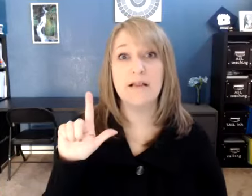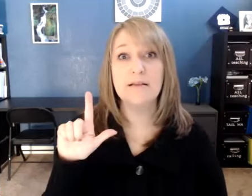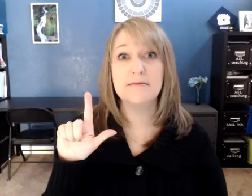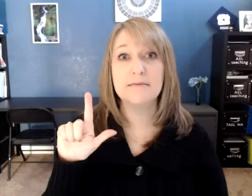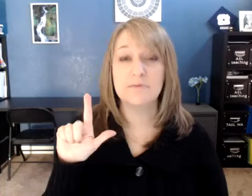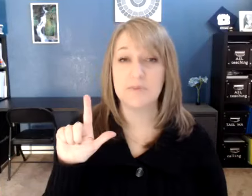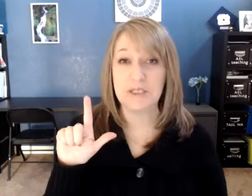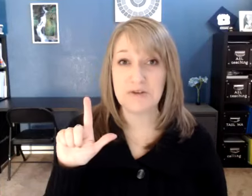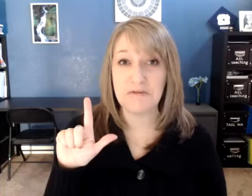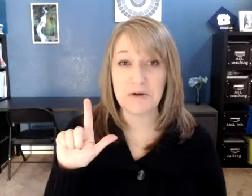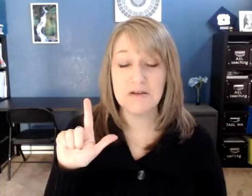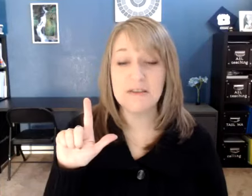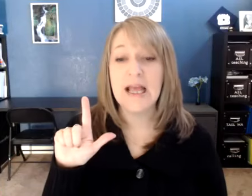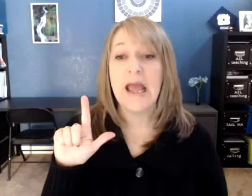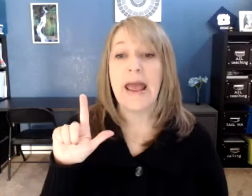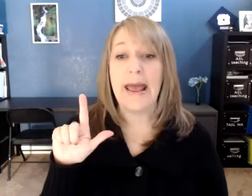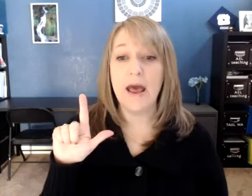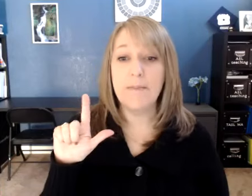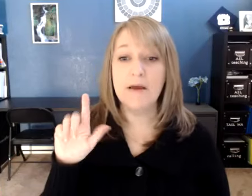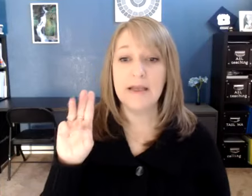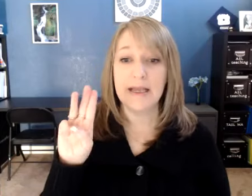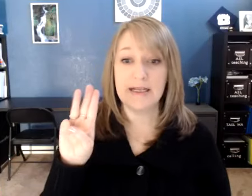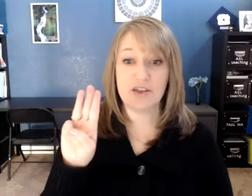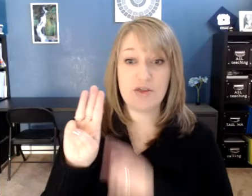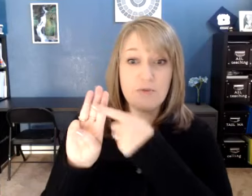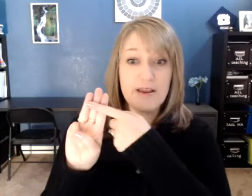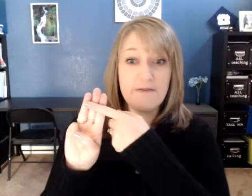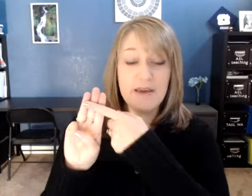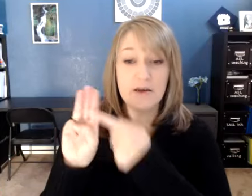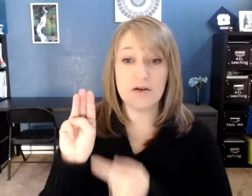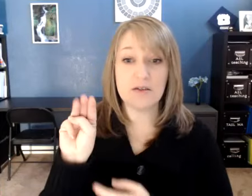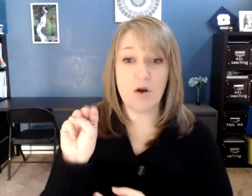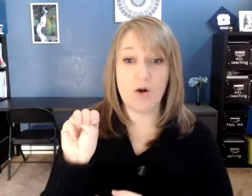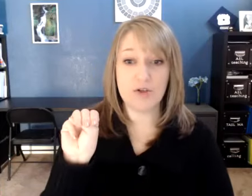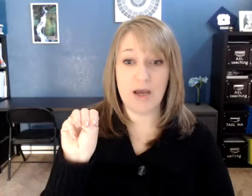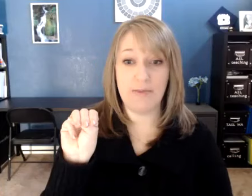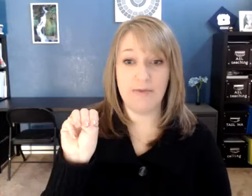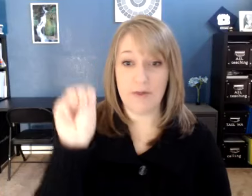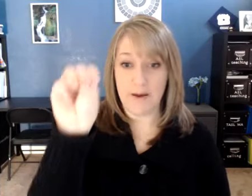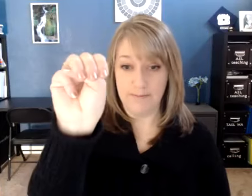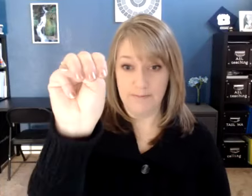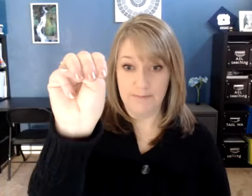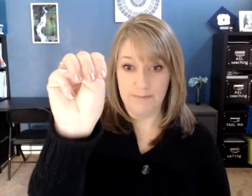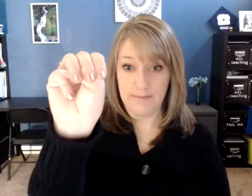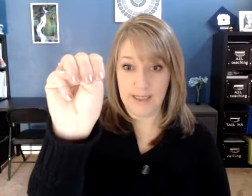L, pretty straightforward. M is 3 fingers on top of your thumb, like